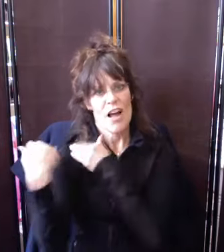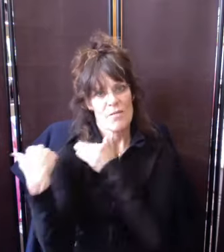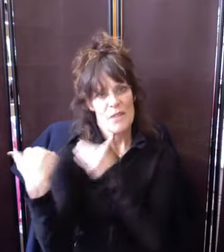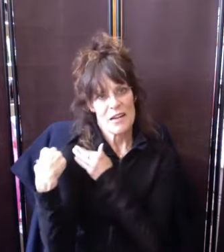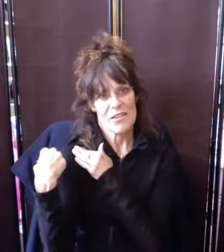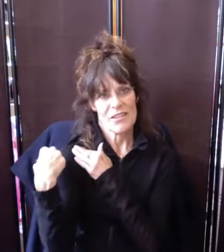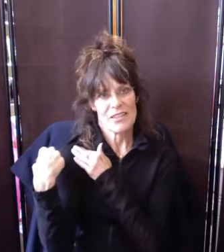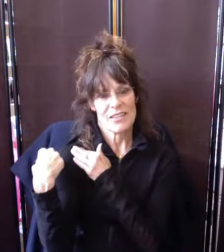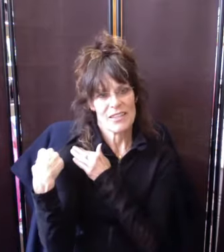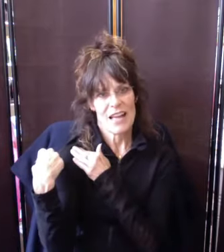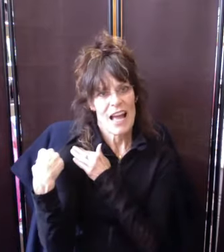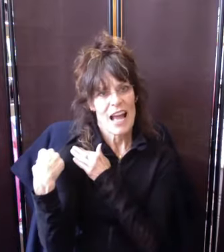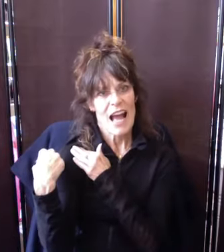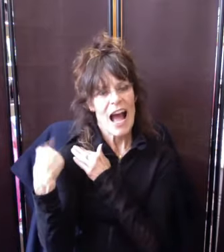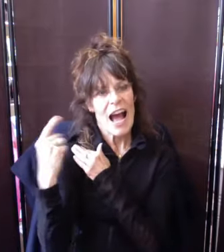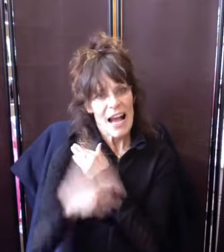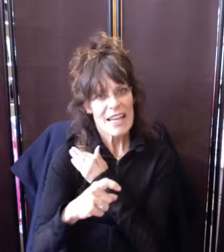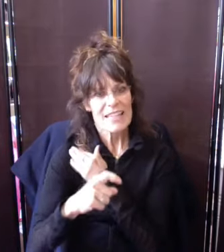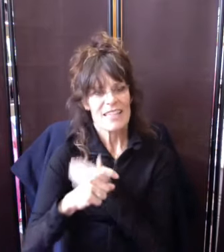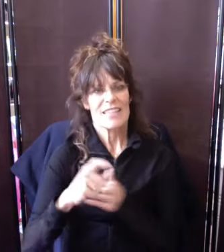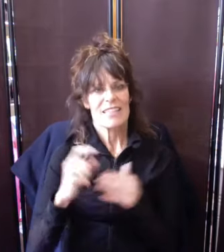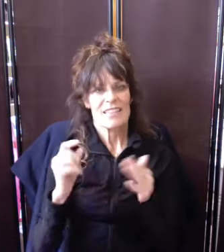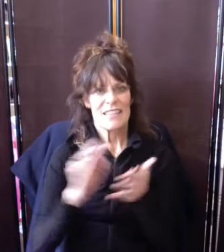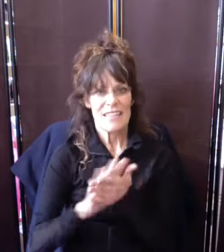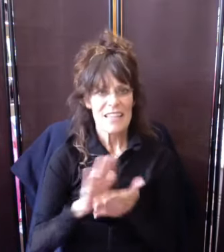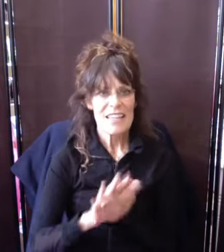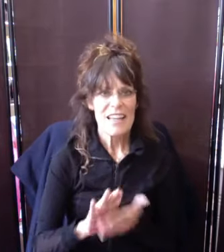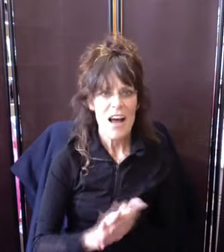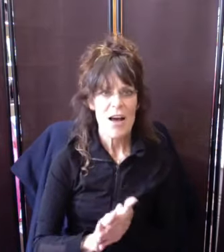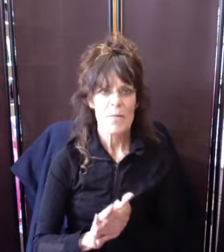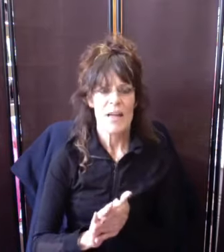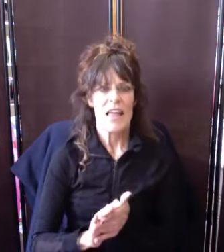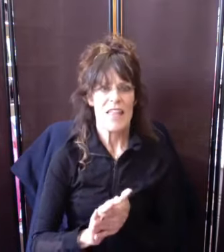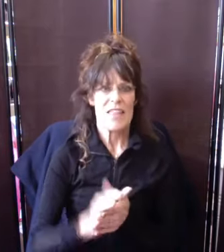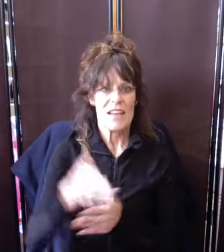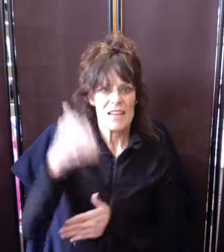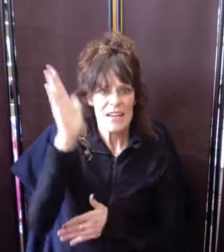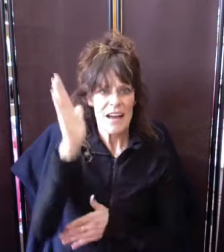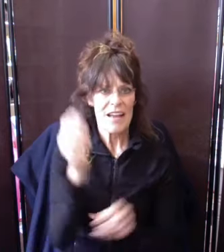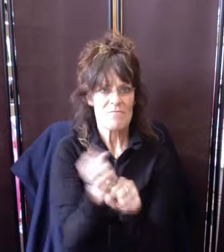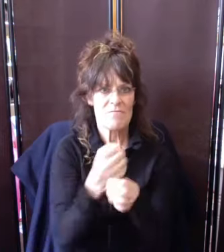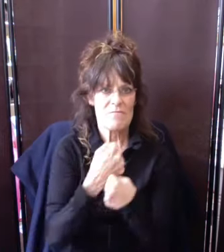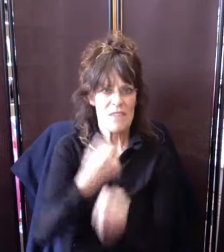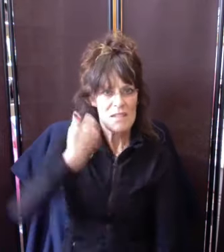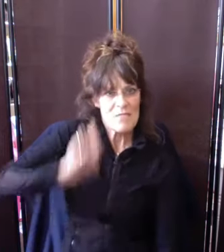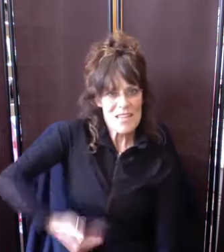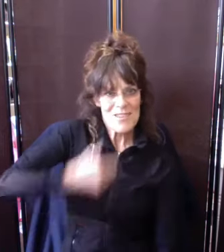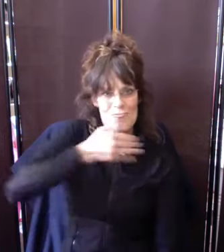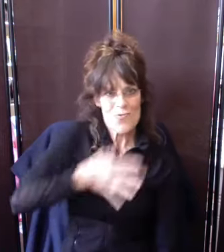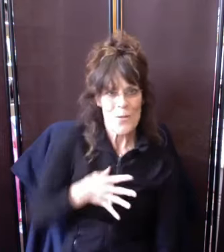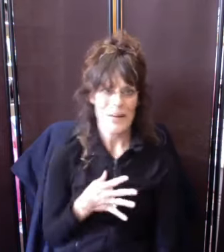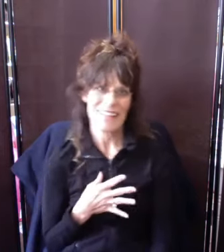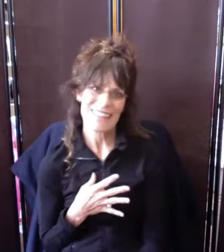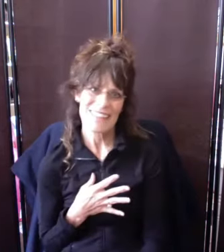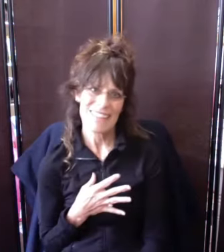I'd left all over the place so that I get to be the woman that God really made me to be. And when, I can't tell you how